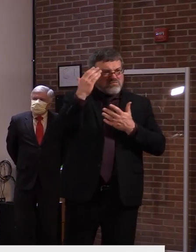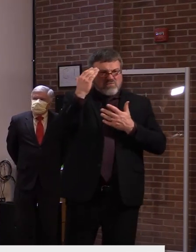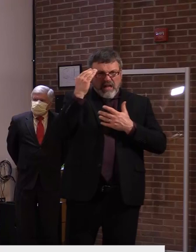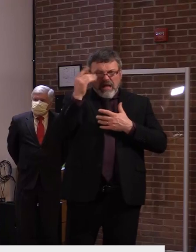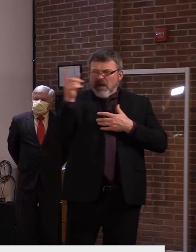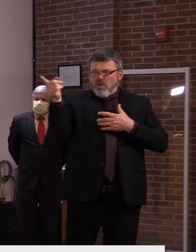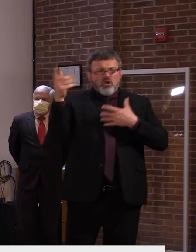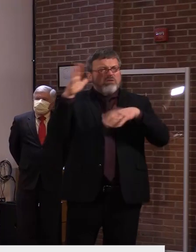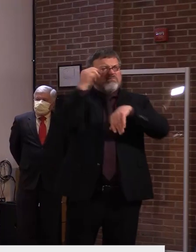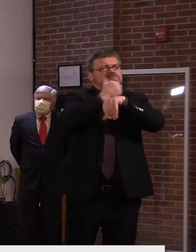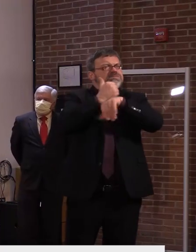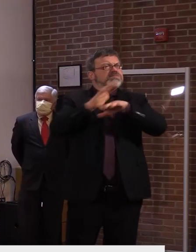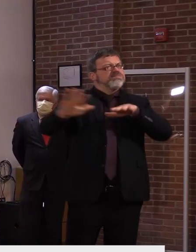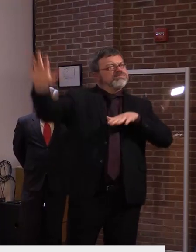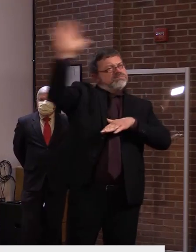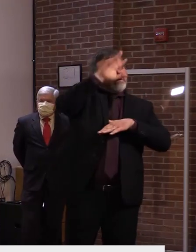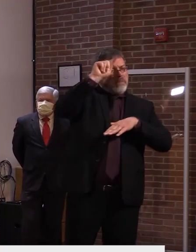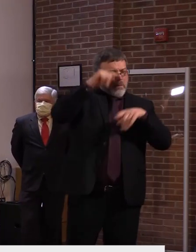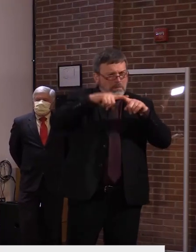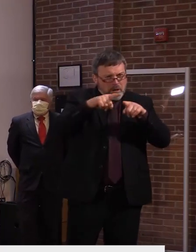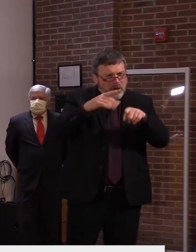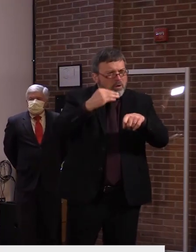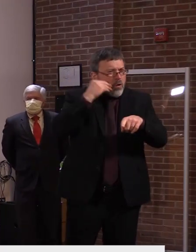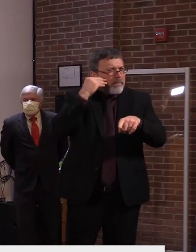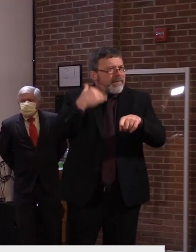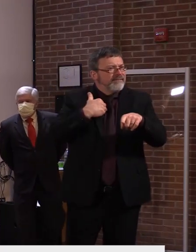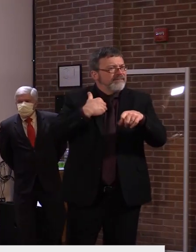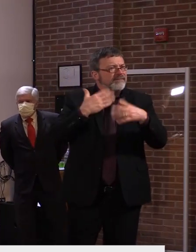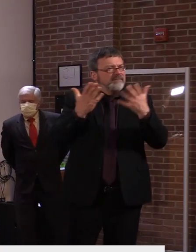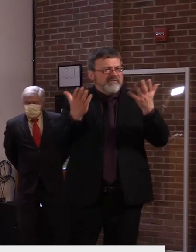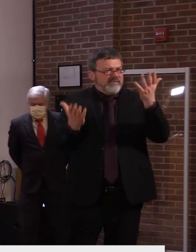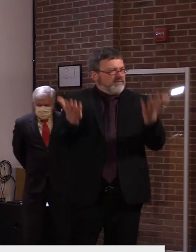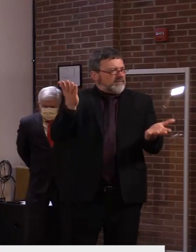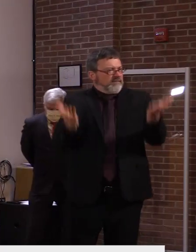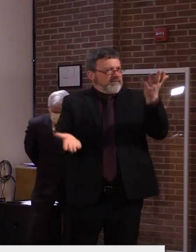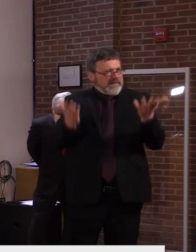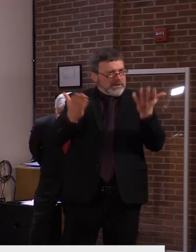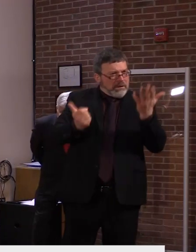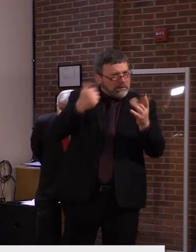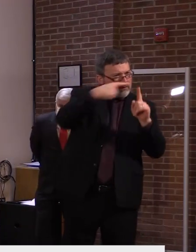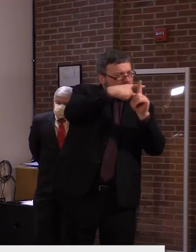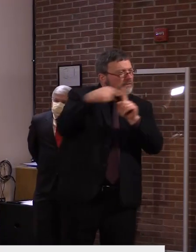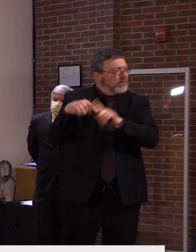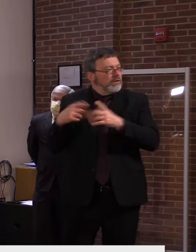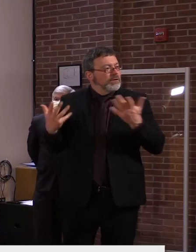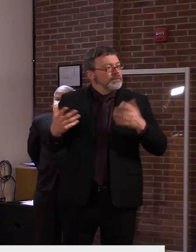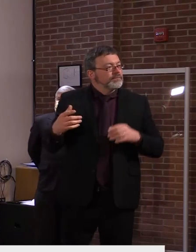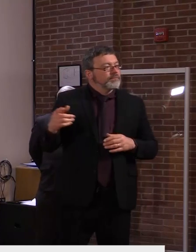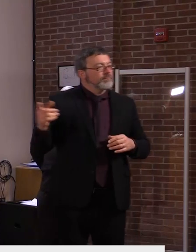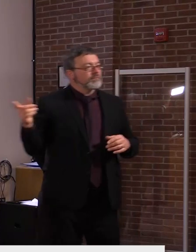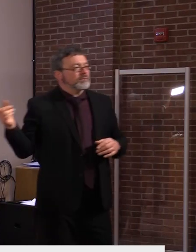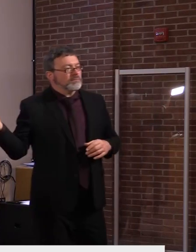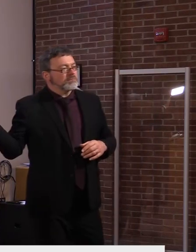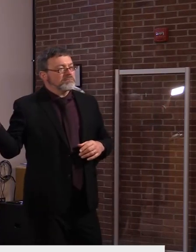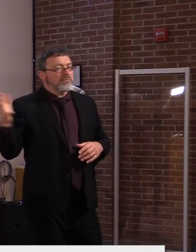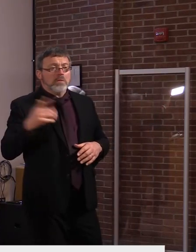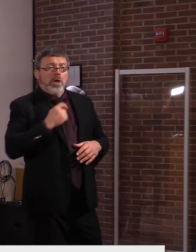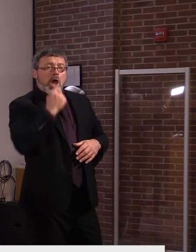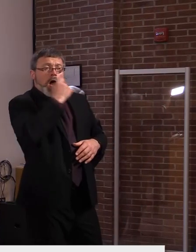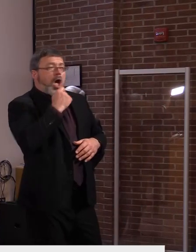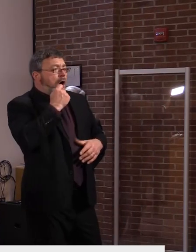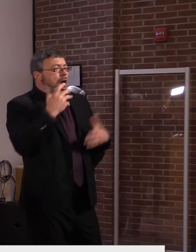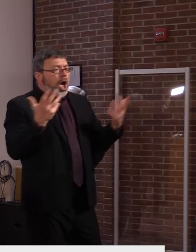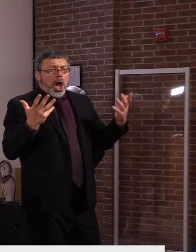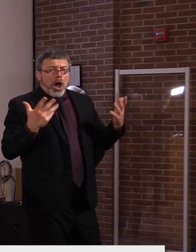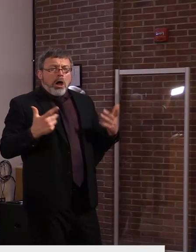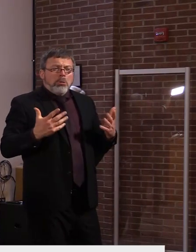I think the antigen tests are a good method at this point, not as effective and accurate as